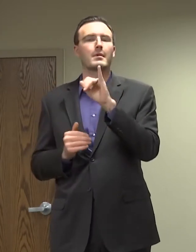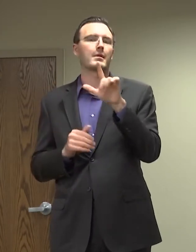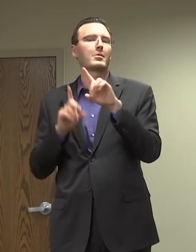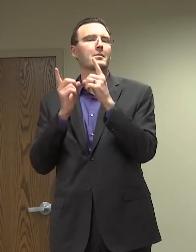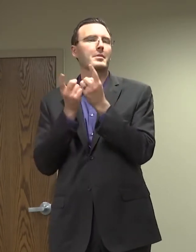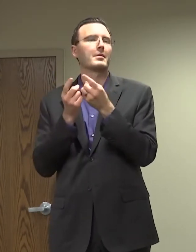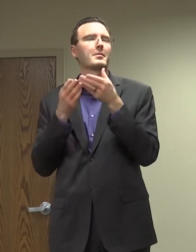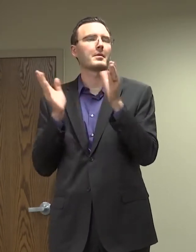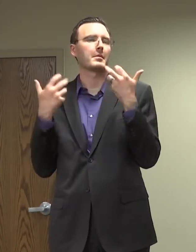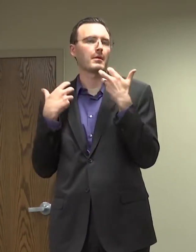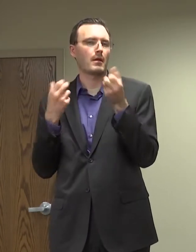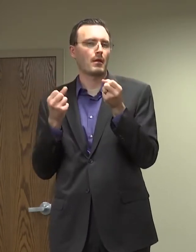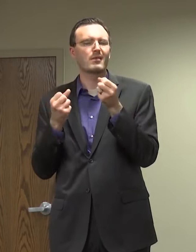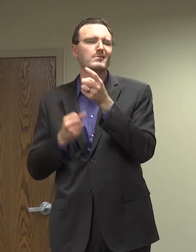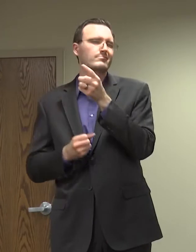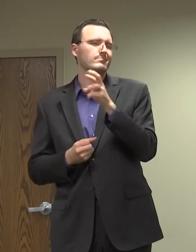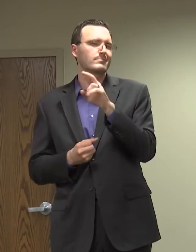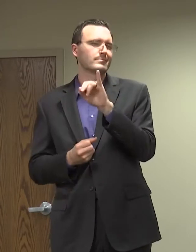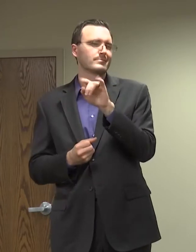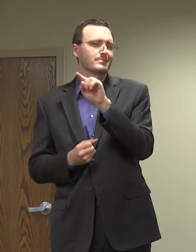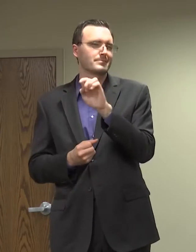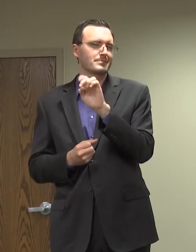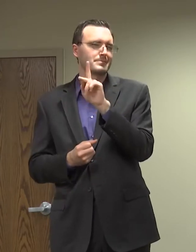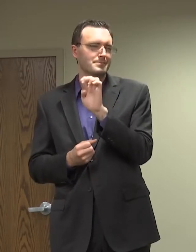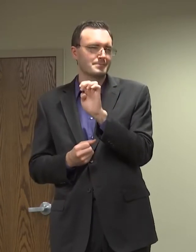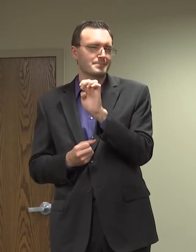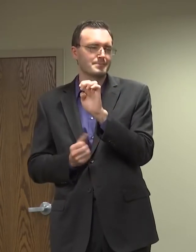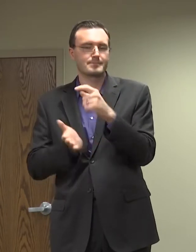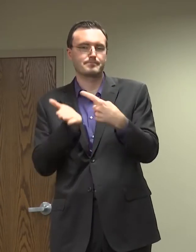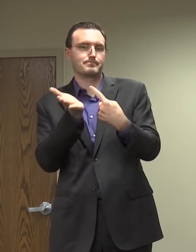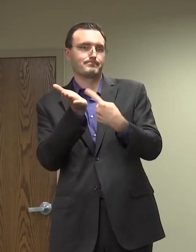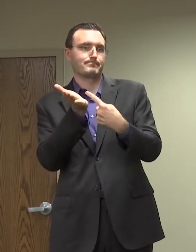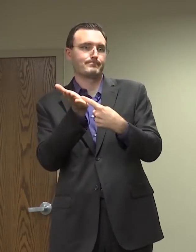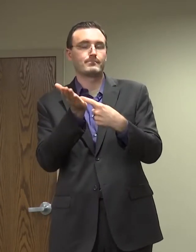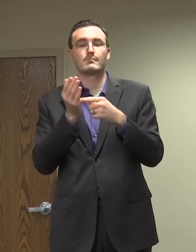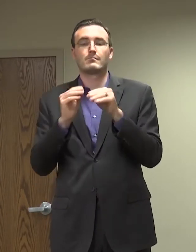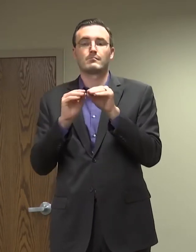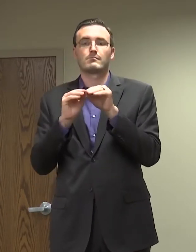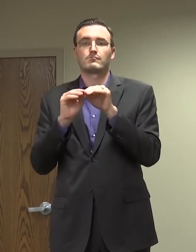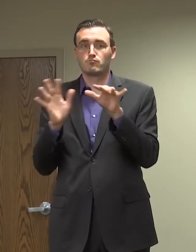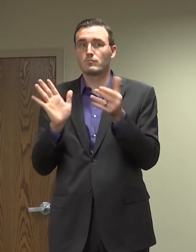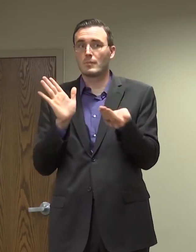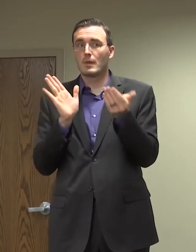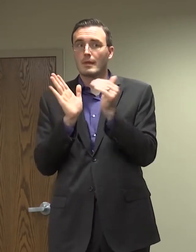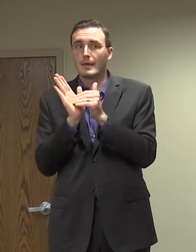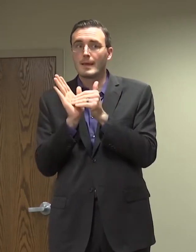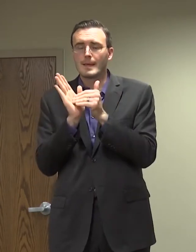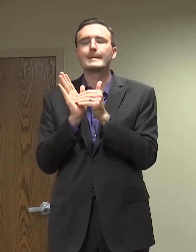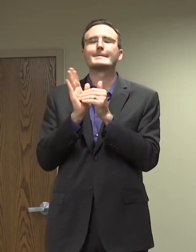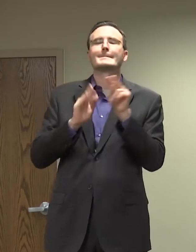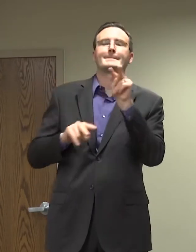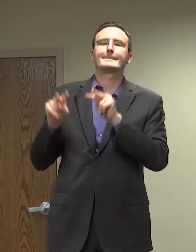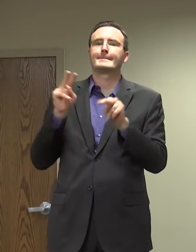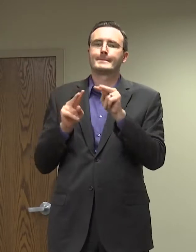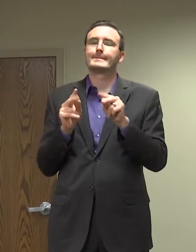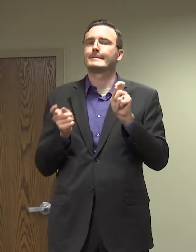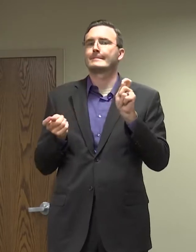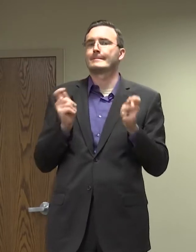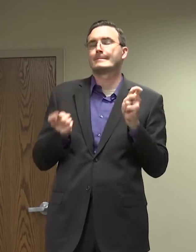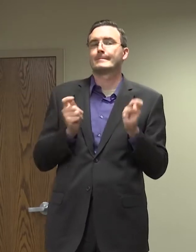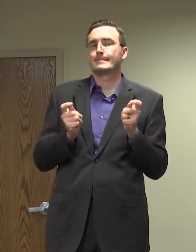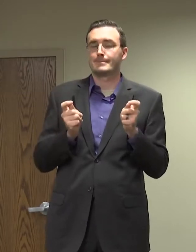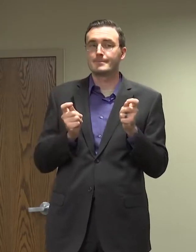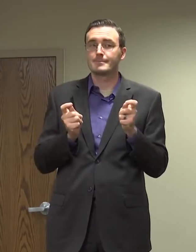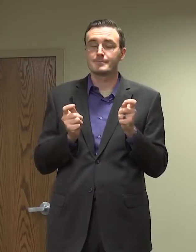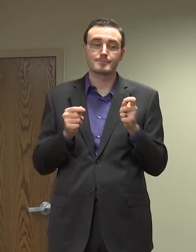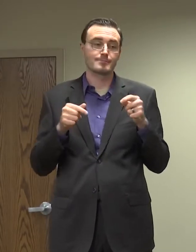Public Health Director, Dr. Ezike, on the resurgence criteria. As we look around our region, our state, we